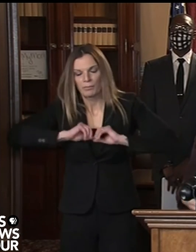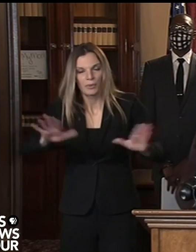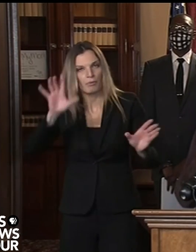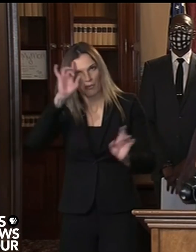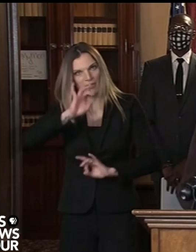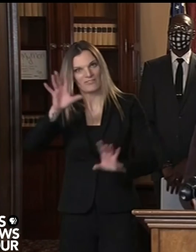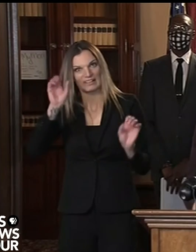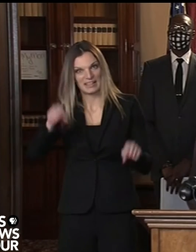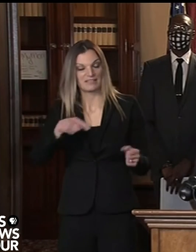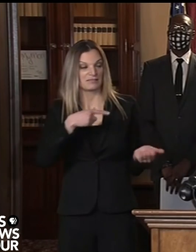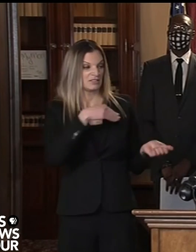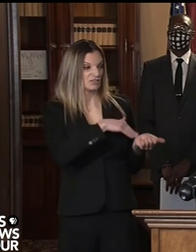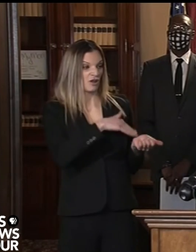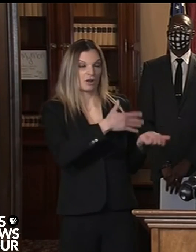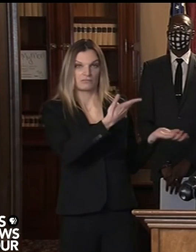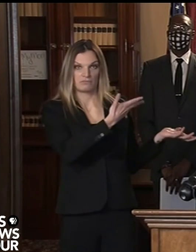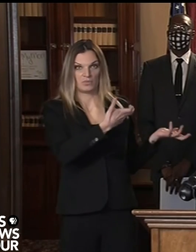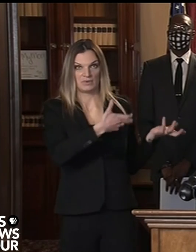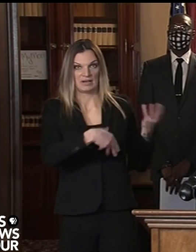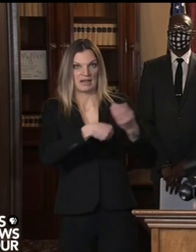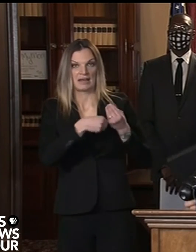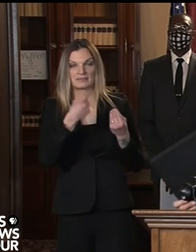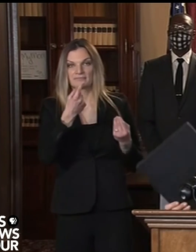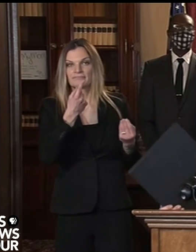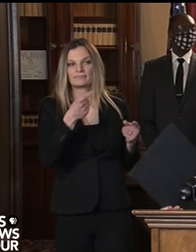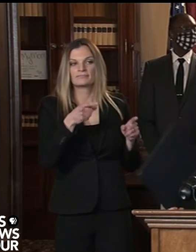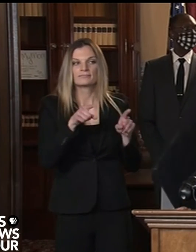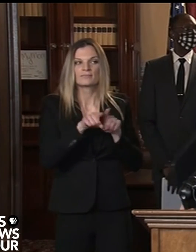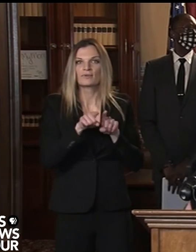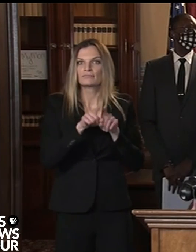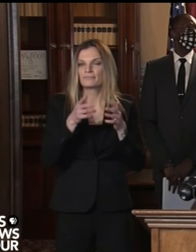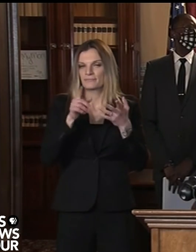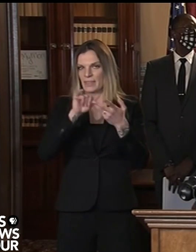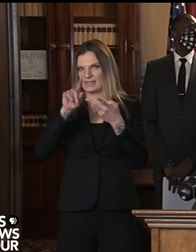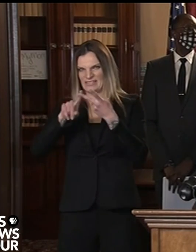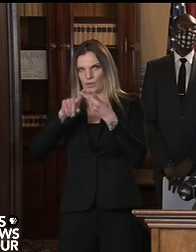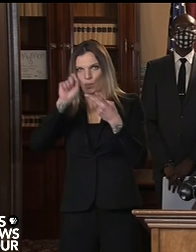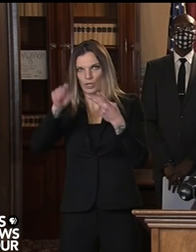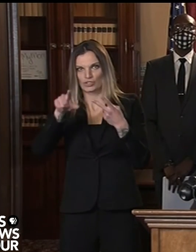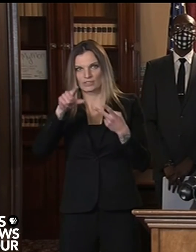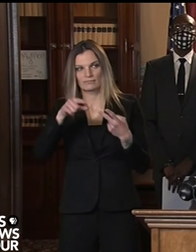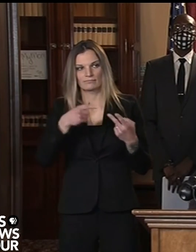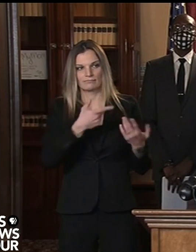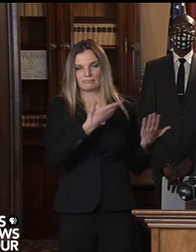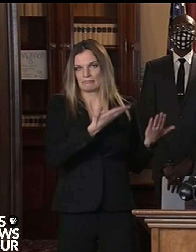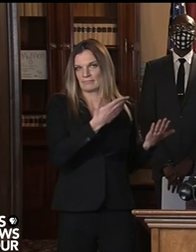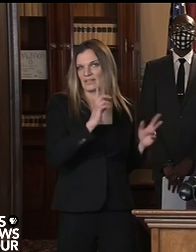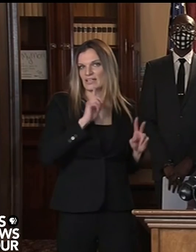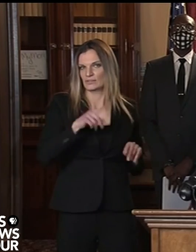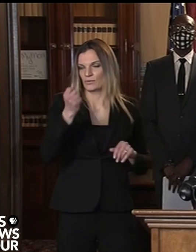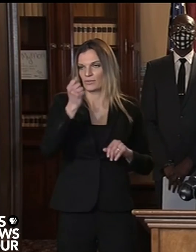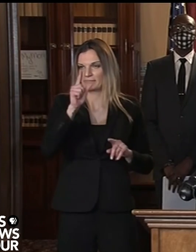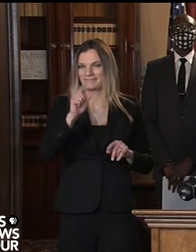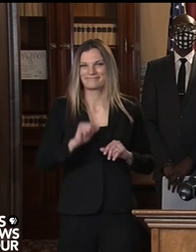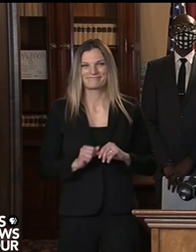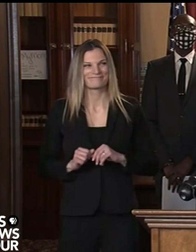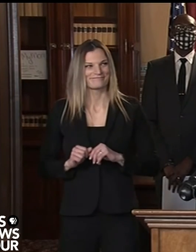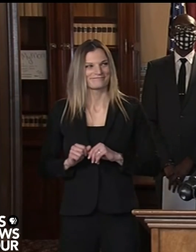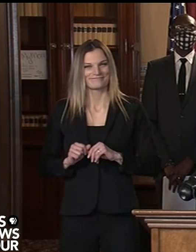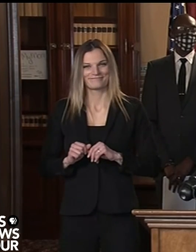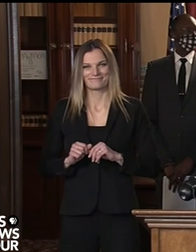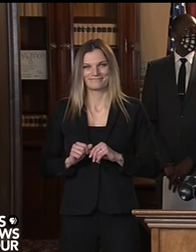that, Dr. J can add to that if she'd like, and then also focus on the second part of your question. She might need you to repeat it. I'm not